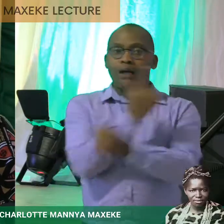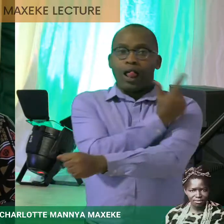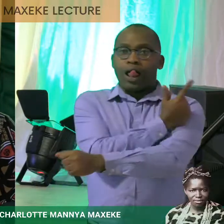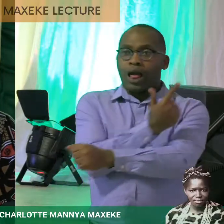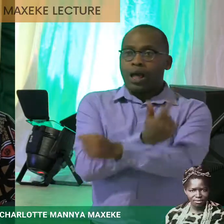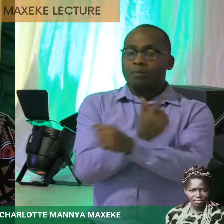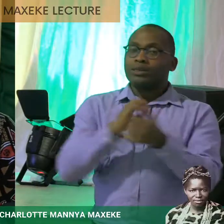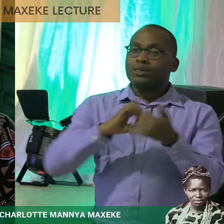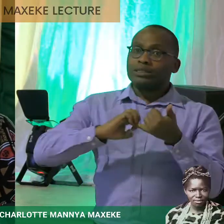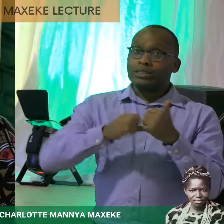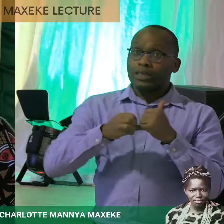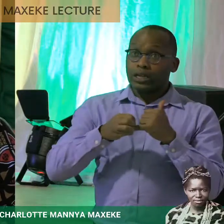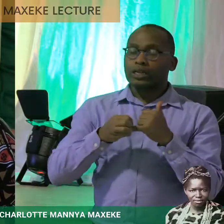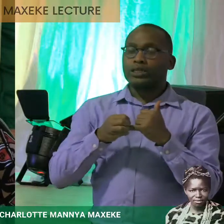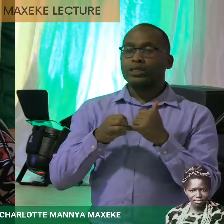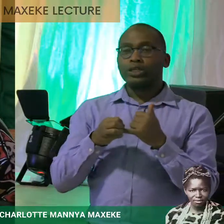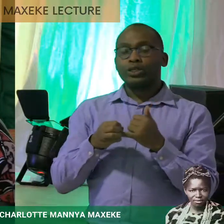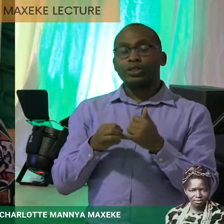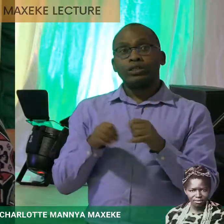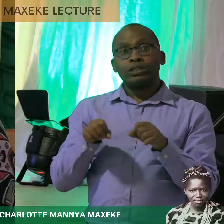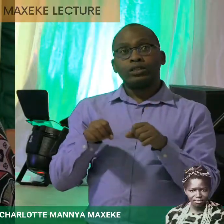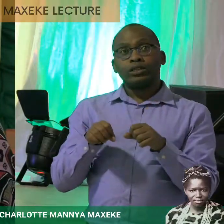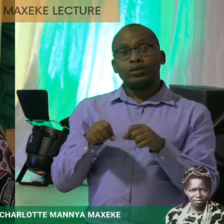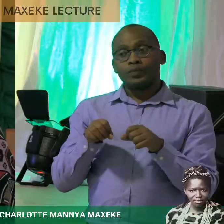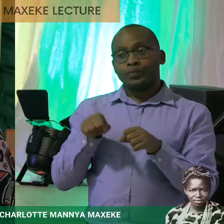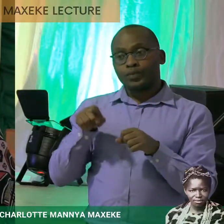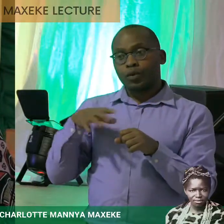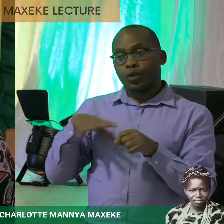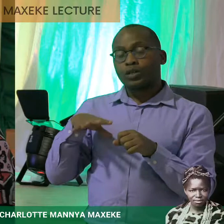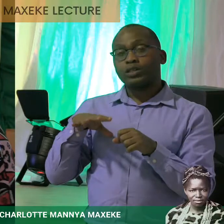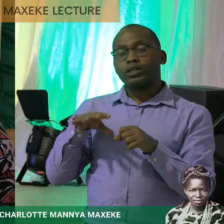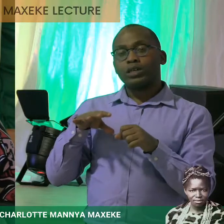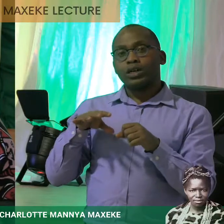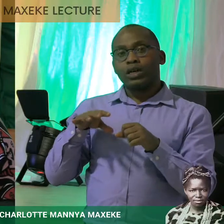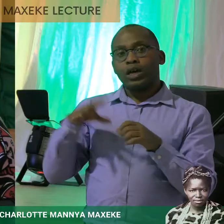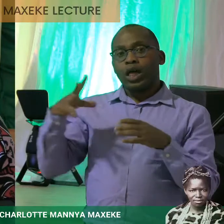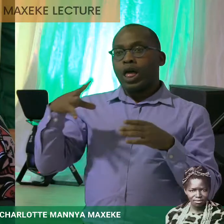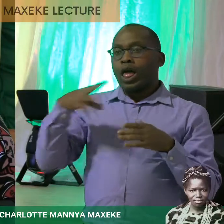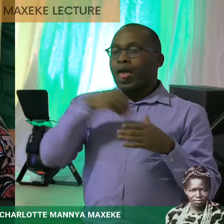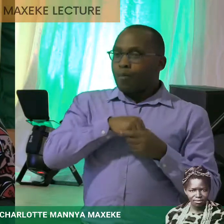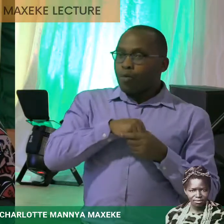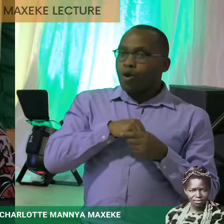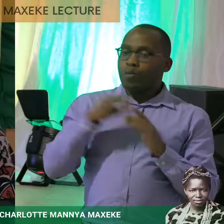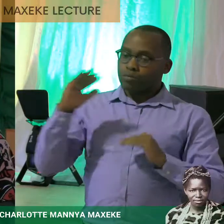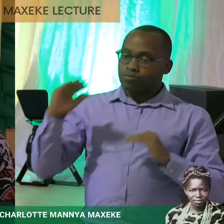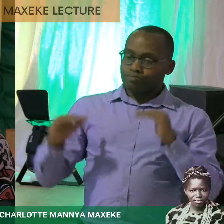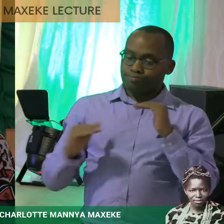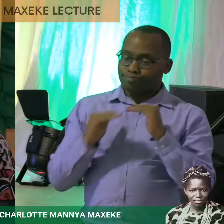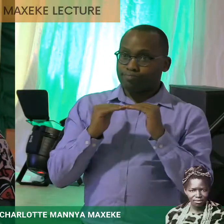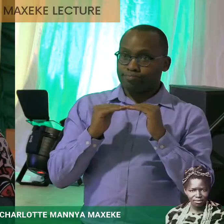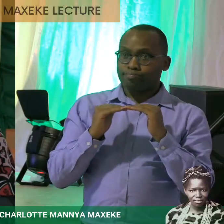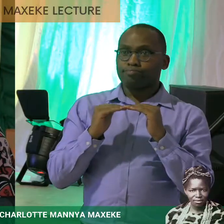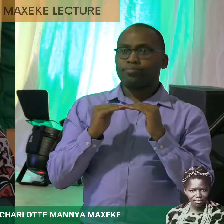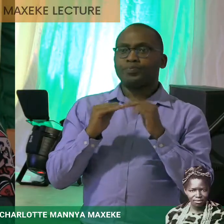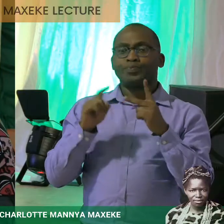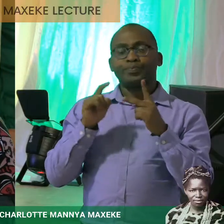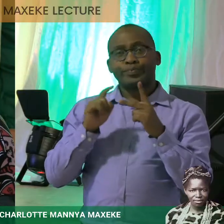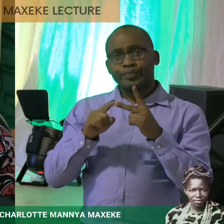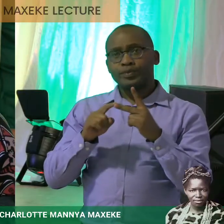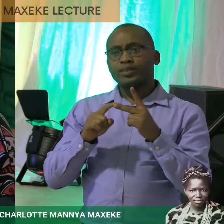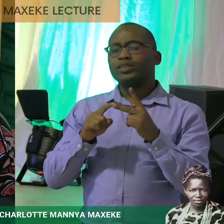yotshintsho kumgaqo-nkqubo, le nto ke sithi yi-employment equity. Ukuxhatshazwa nokubulawa kwabafazi